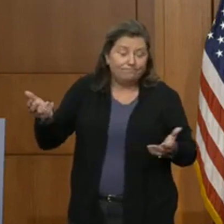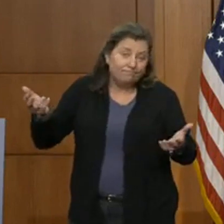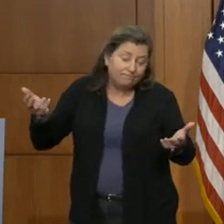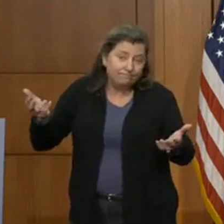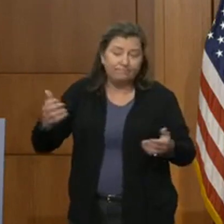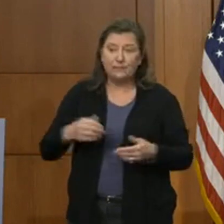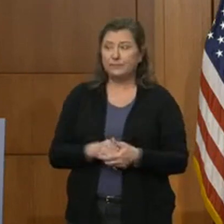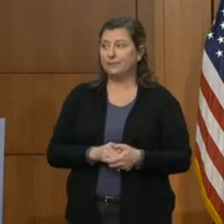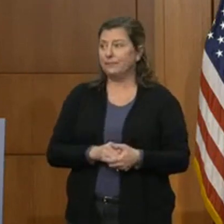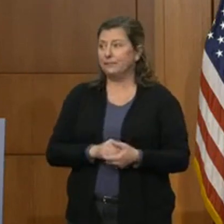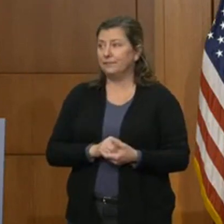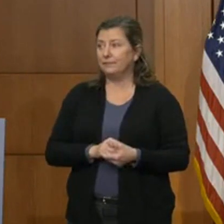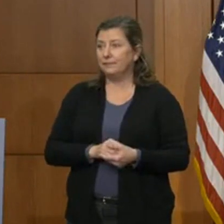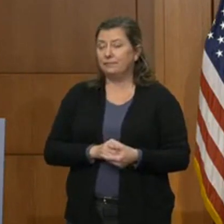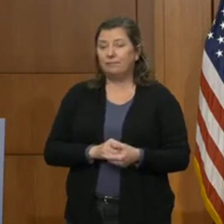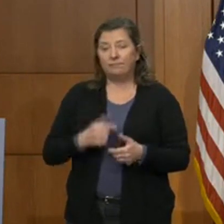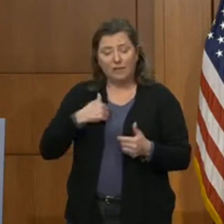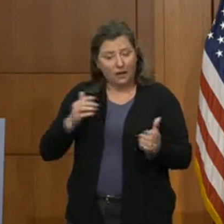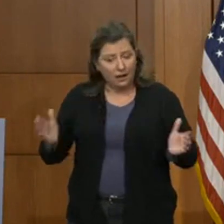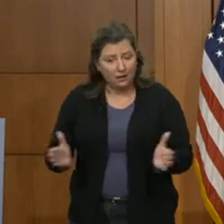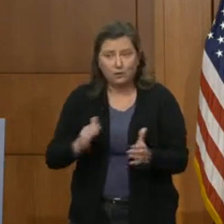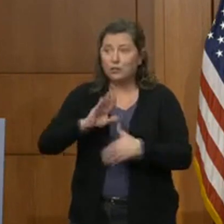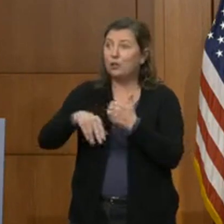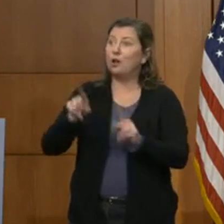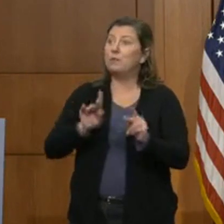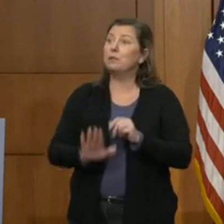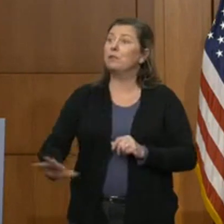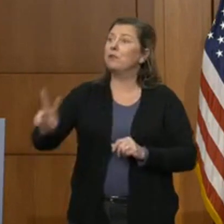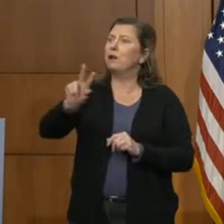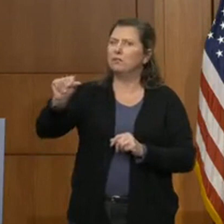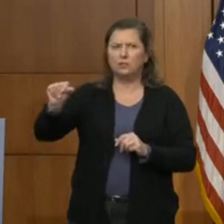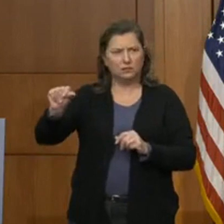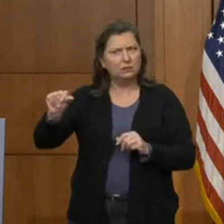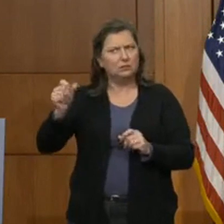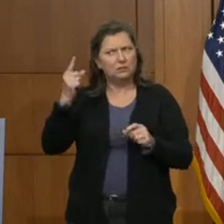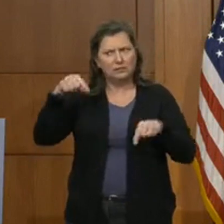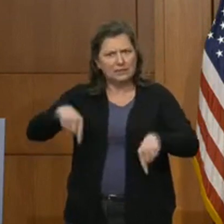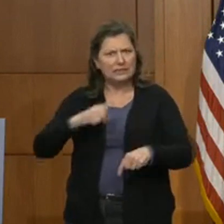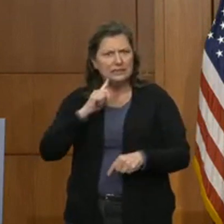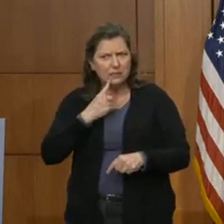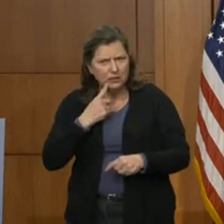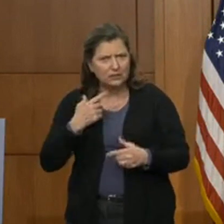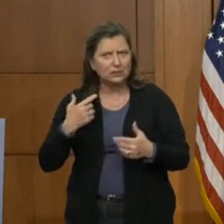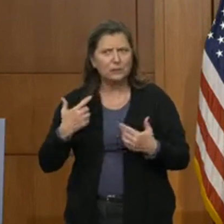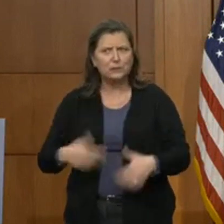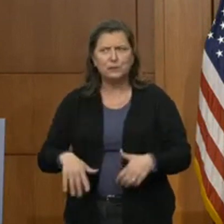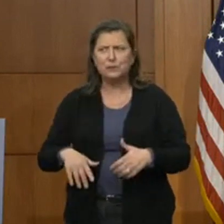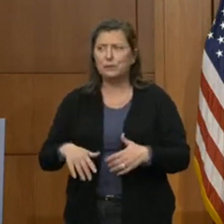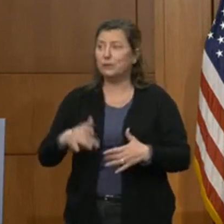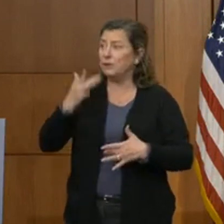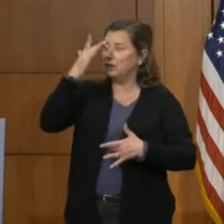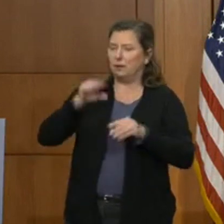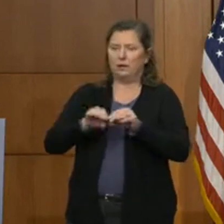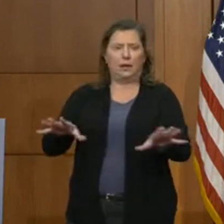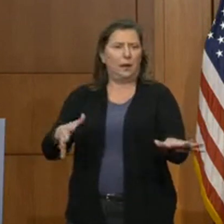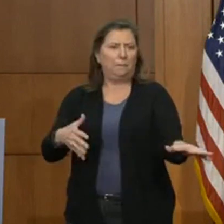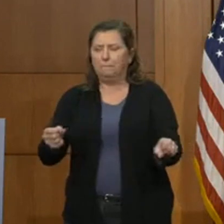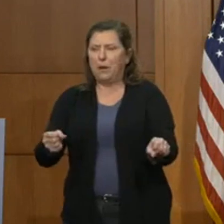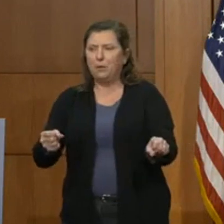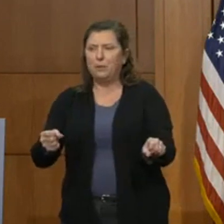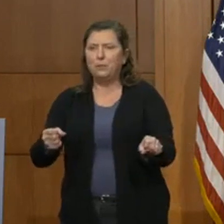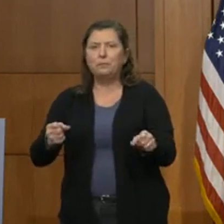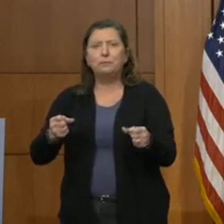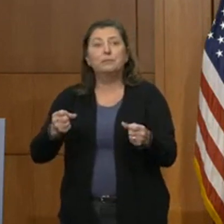again, I just encourage all Virginians to take this seriously. It is a very contagious virus, and